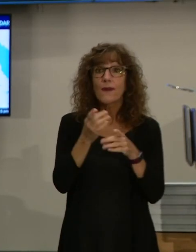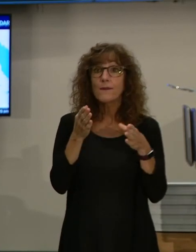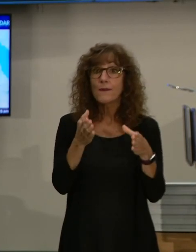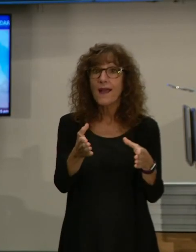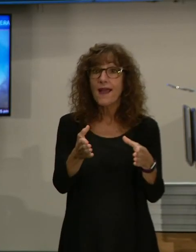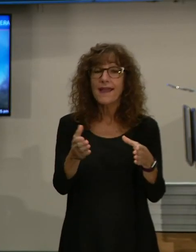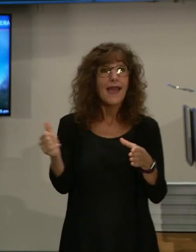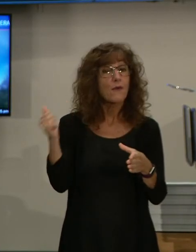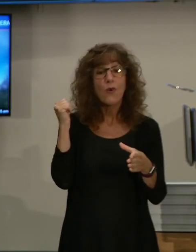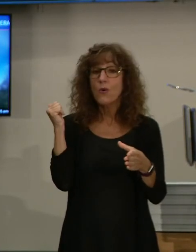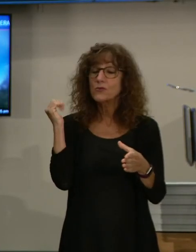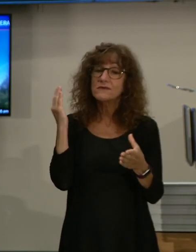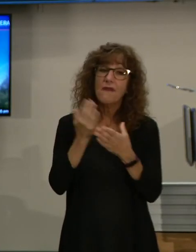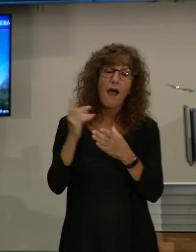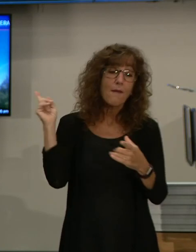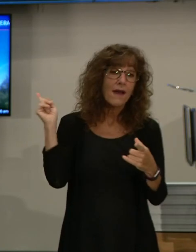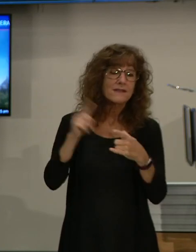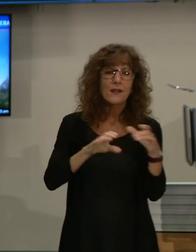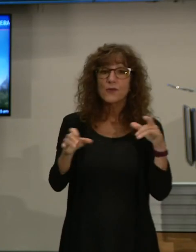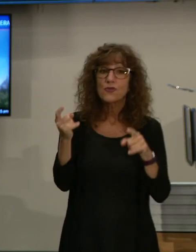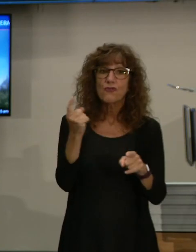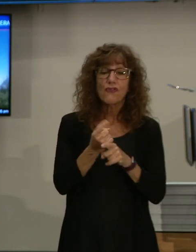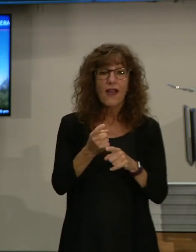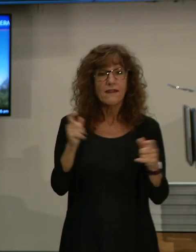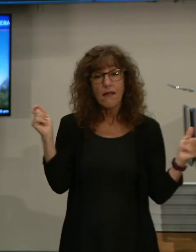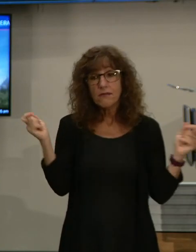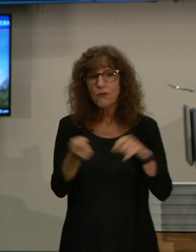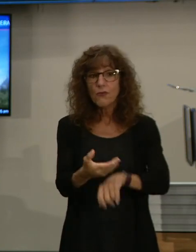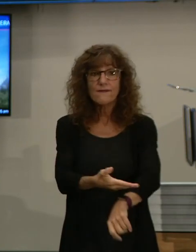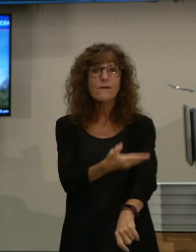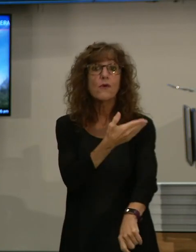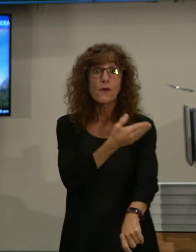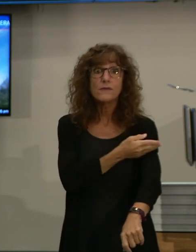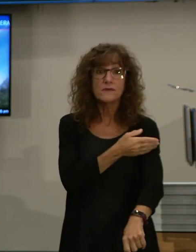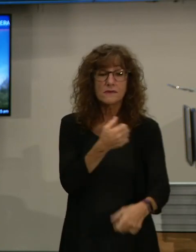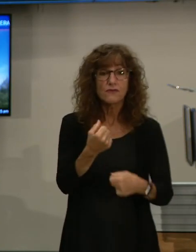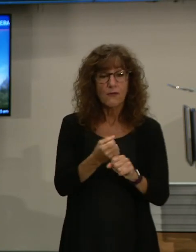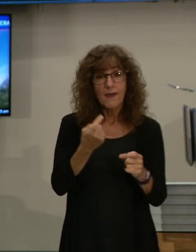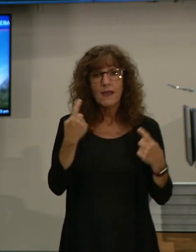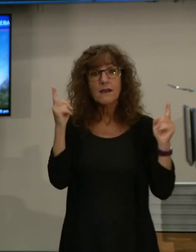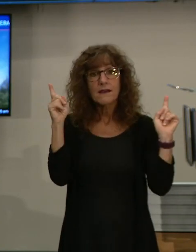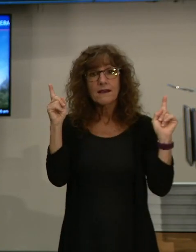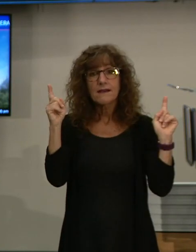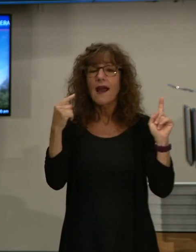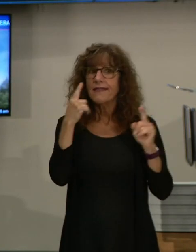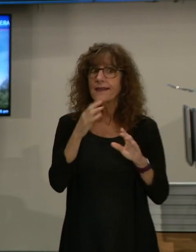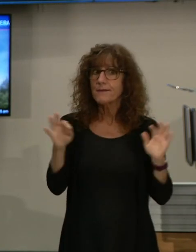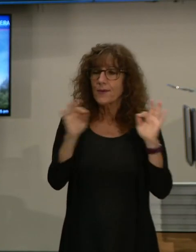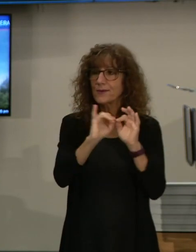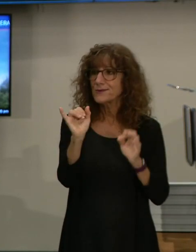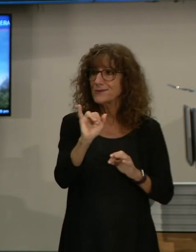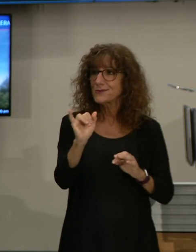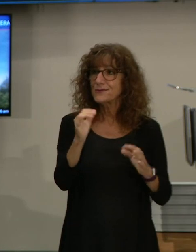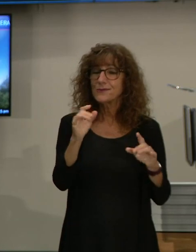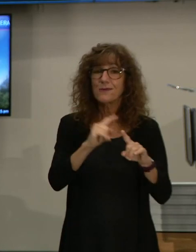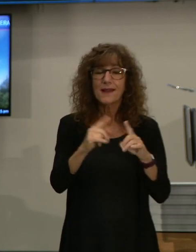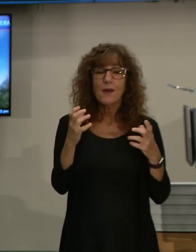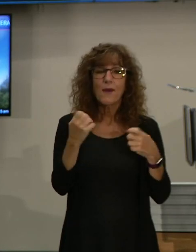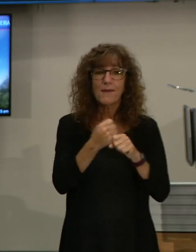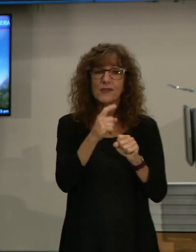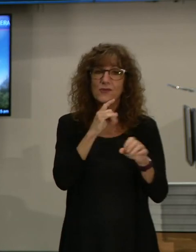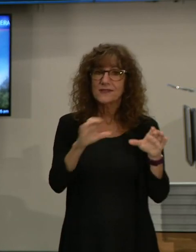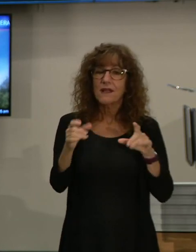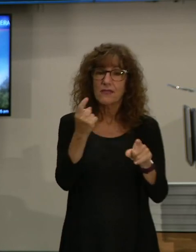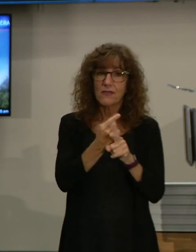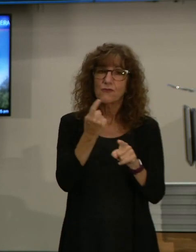and we're not going to stop until we get it right. And the reforms that have to be made, we're going to make sure we make them. I think they're important too, but I just want to make sure that it is done in the